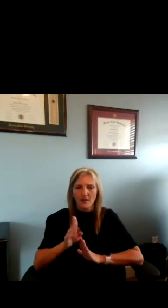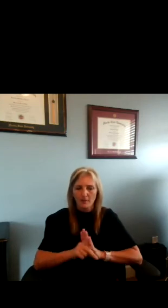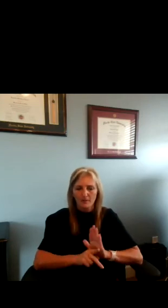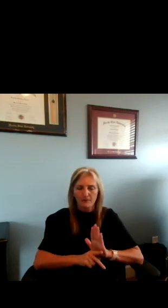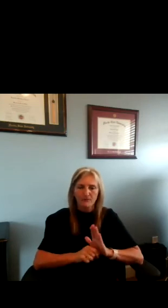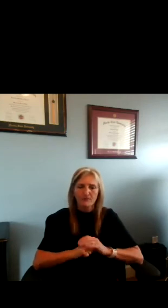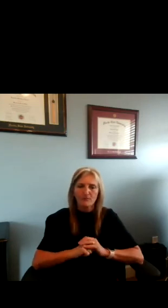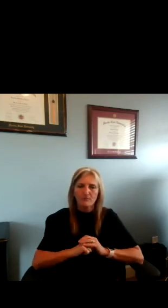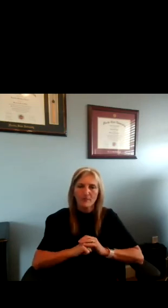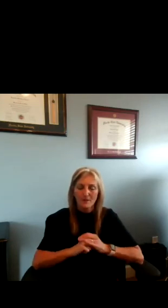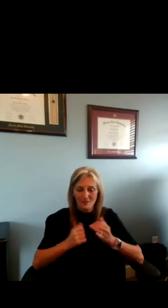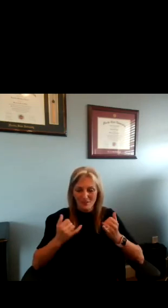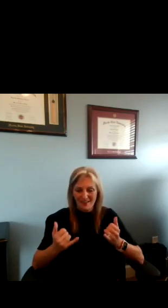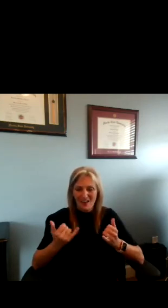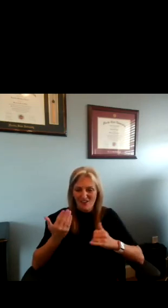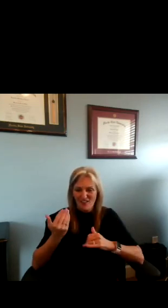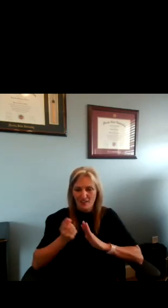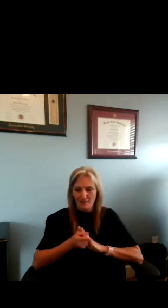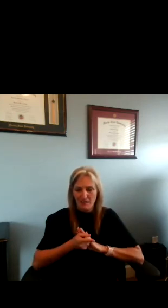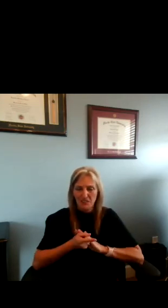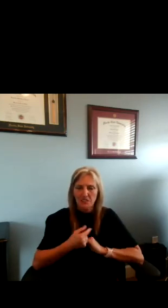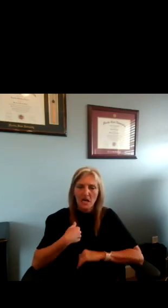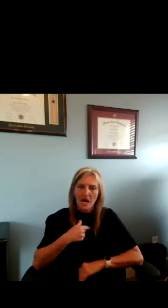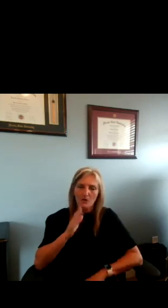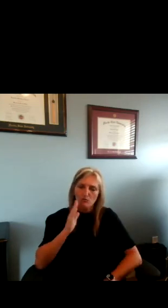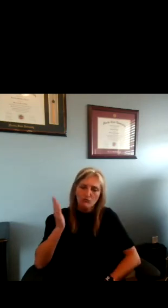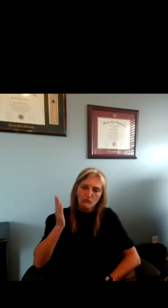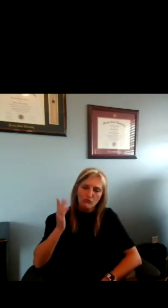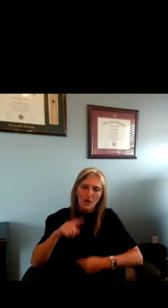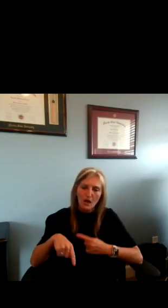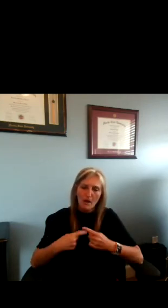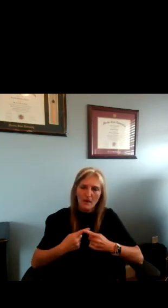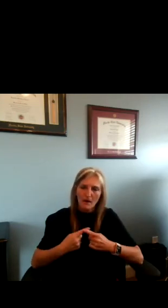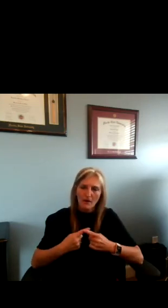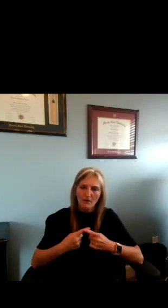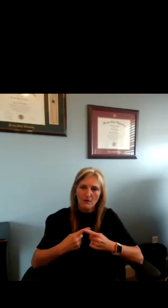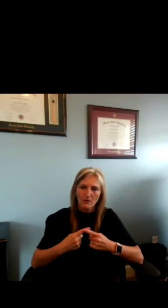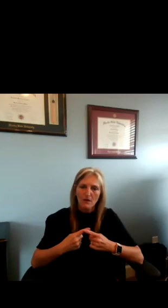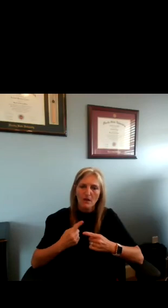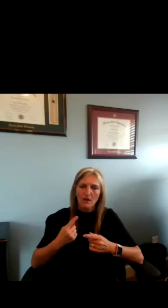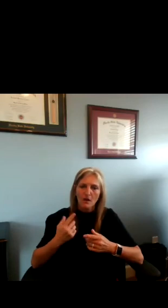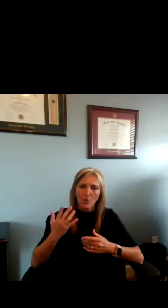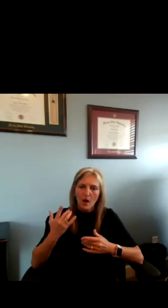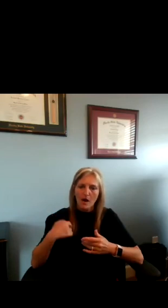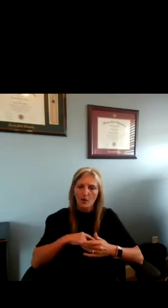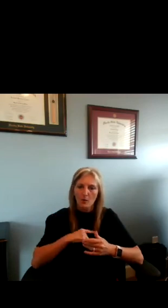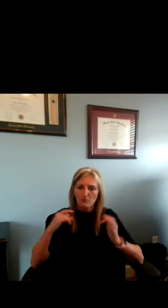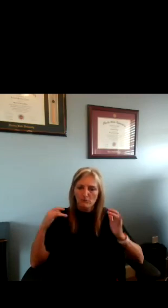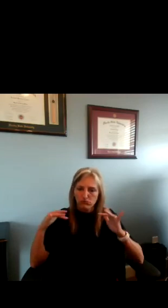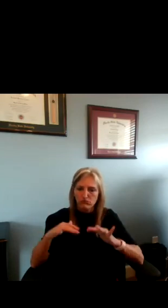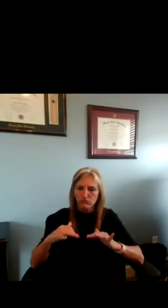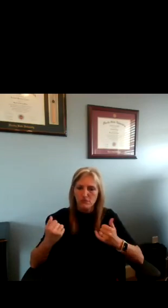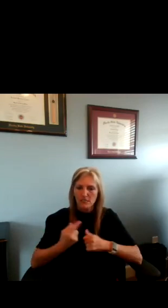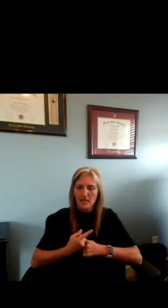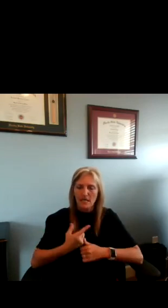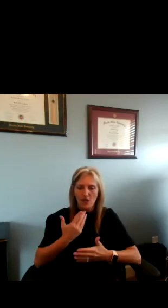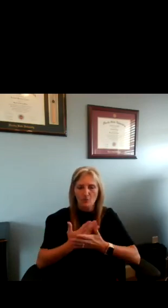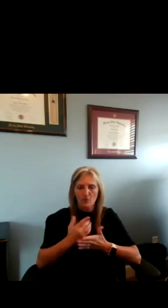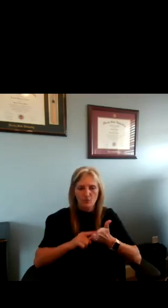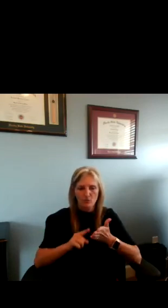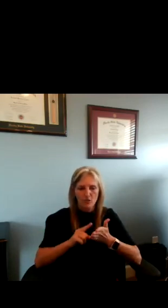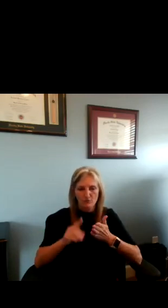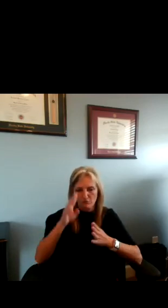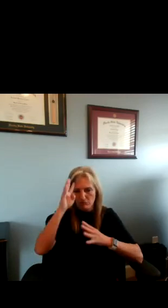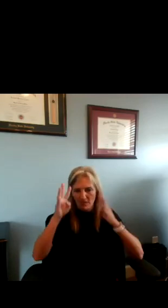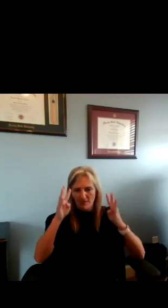like to spend the next 15 minutes or so talking with you about the initiative that brings us together today. Again, the Prison Research and Innovation